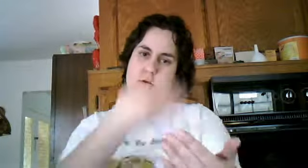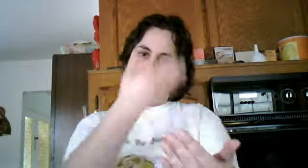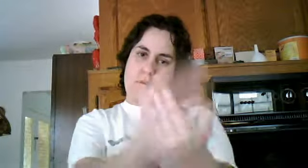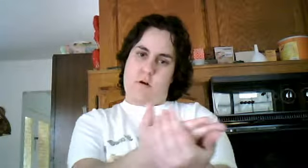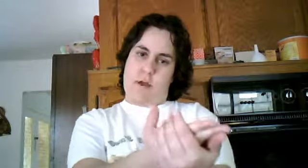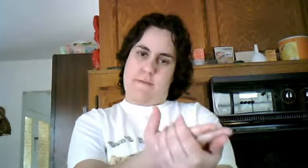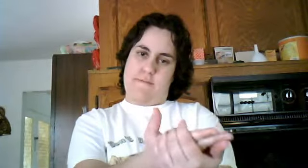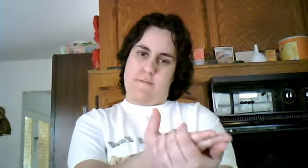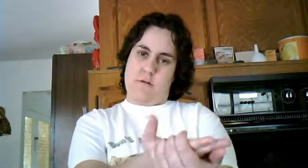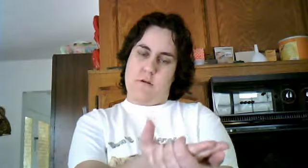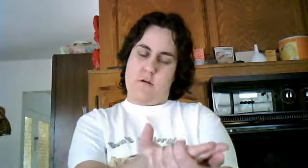Arrive.